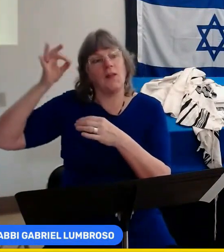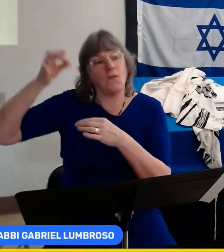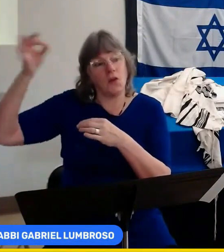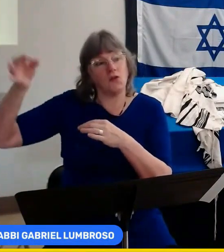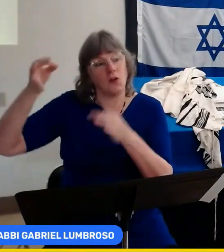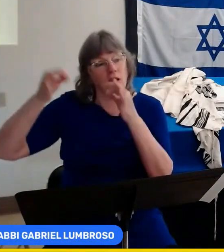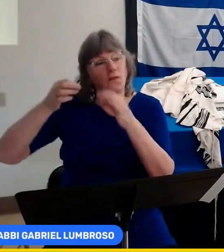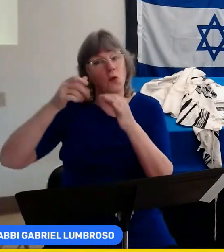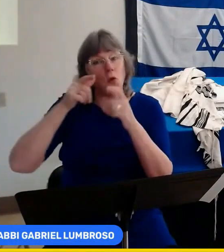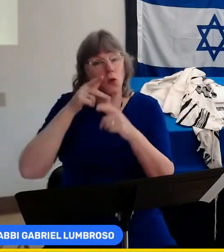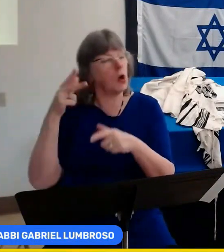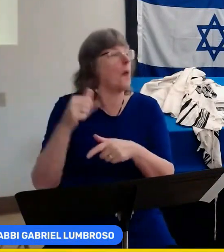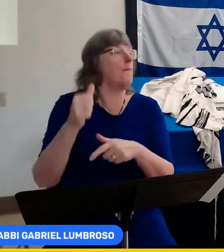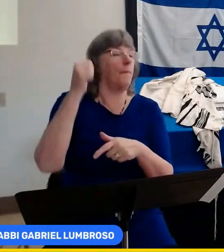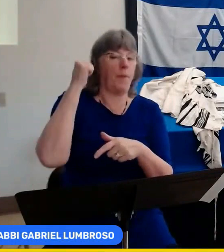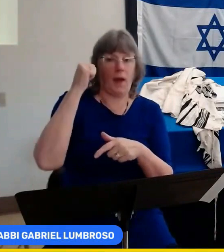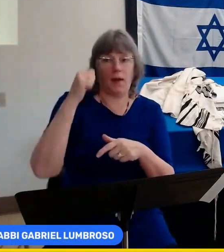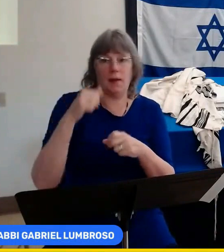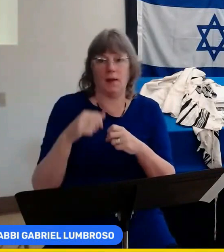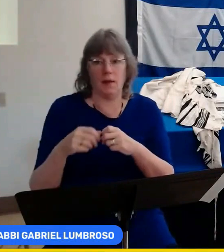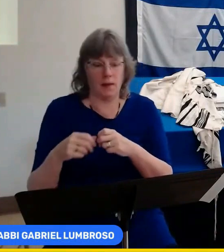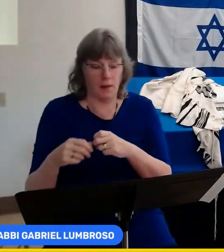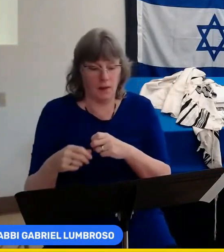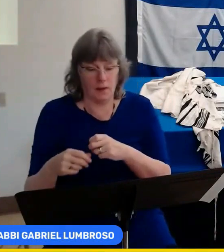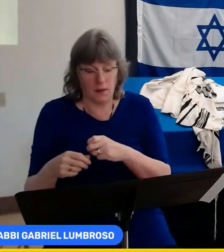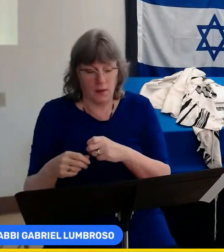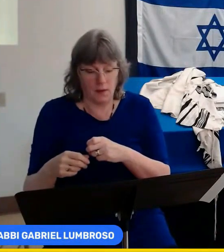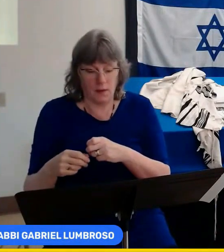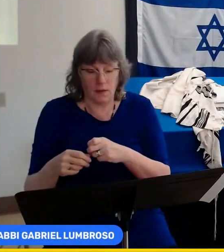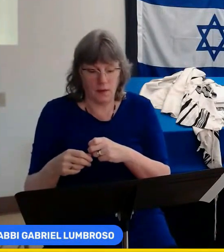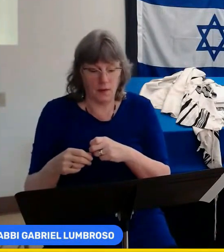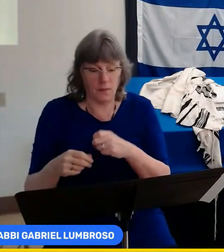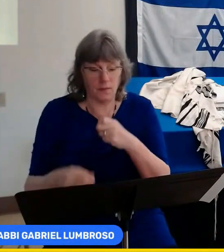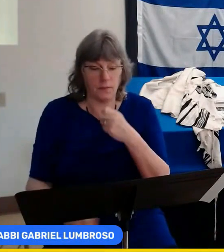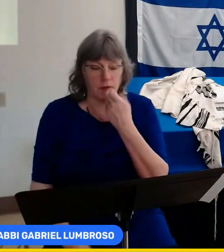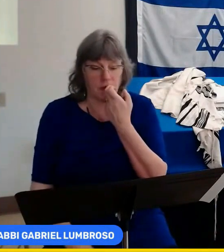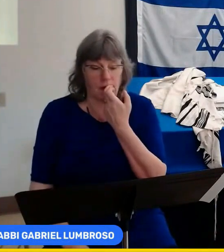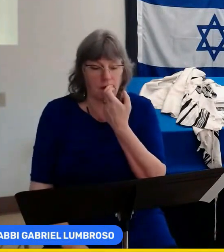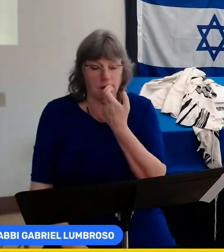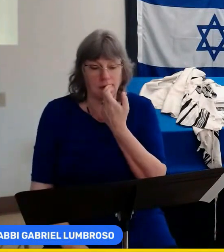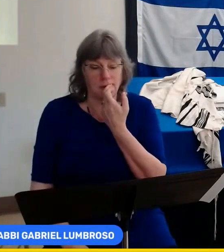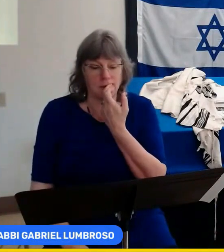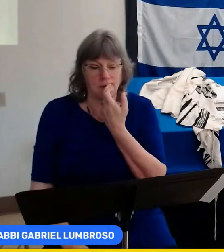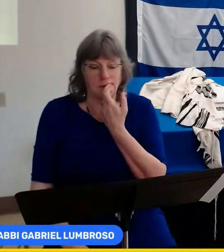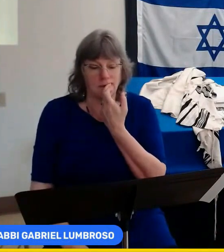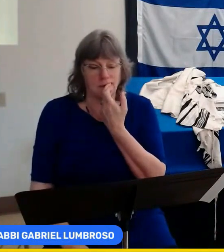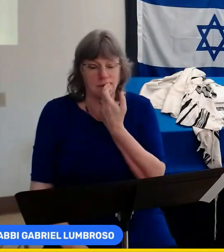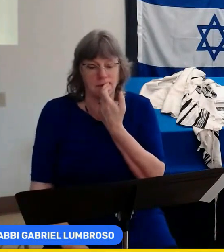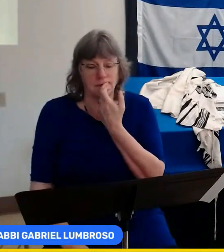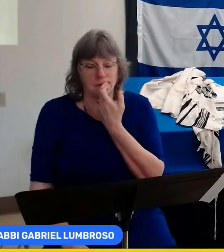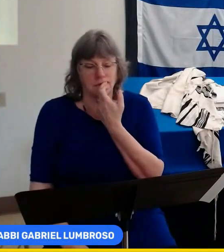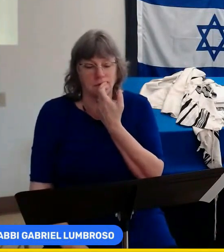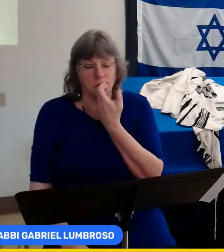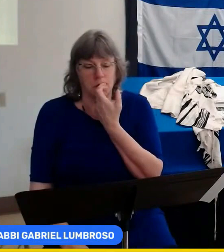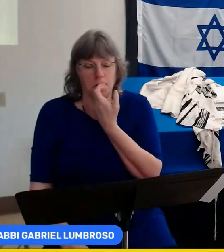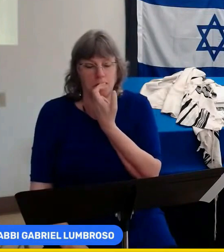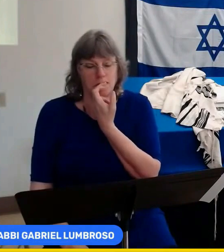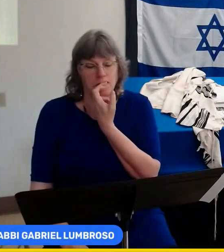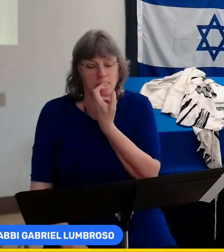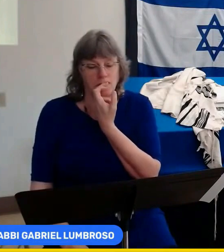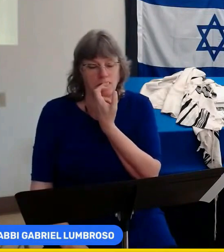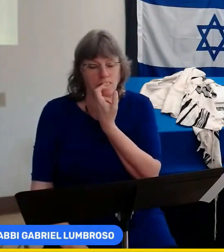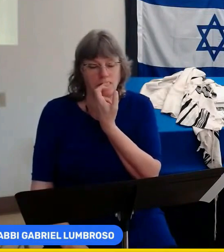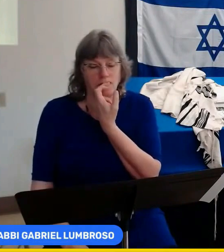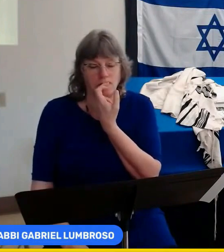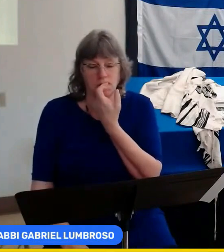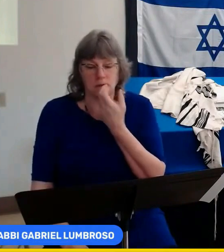Could this change of premises upon which Hashem rewrote his contract with the children of Israel be the blueprint of